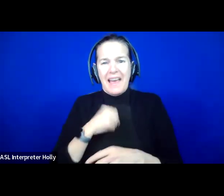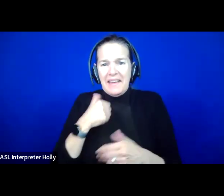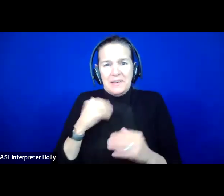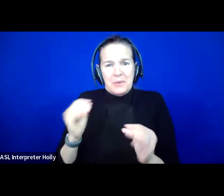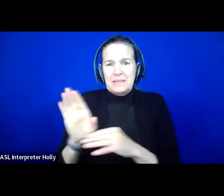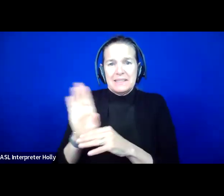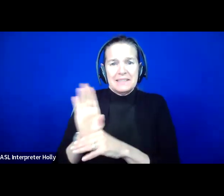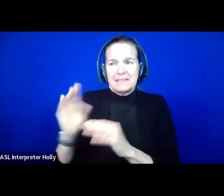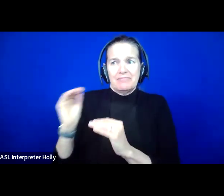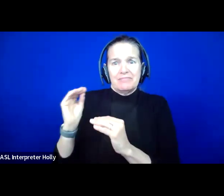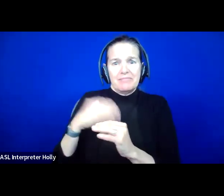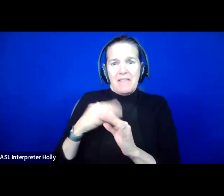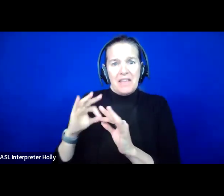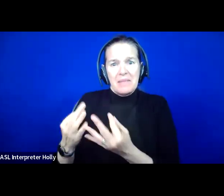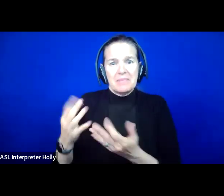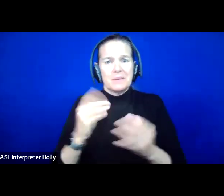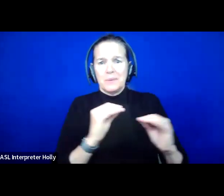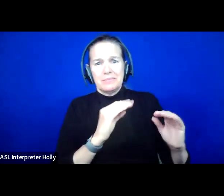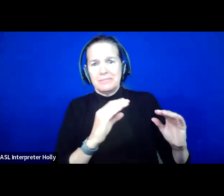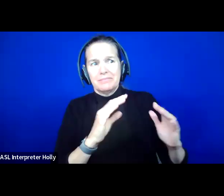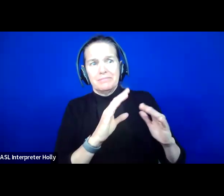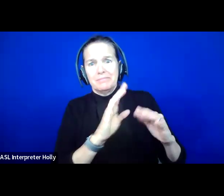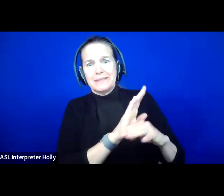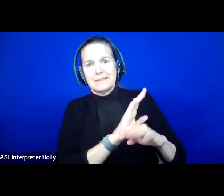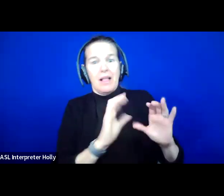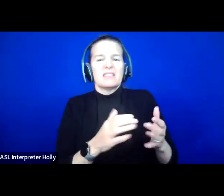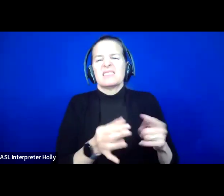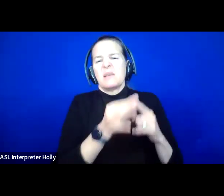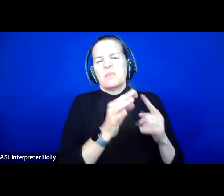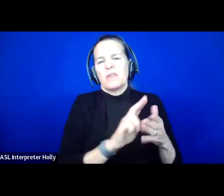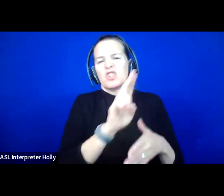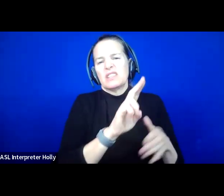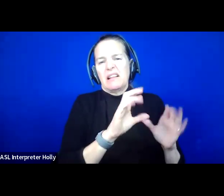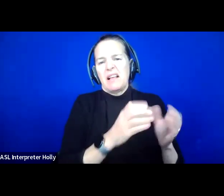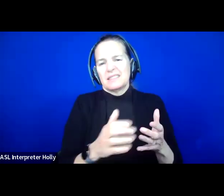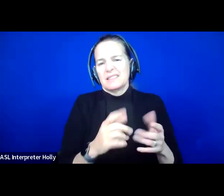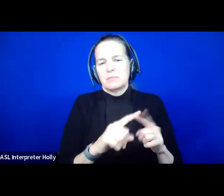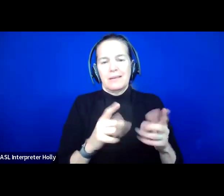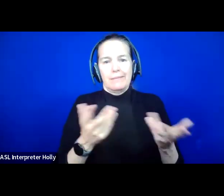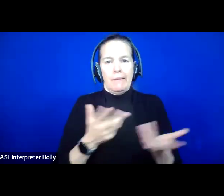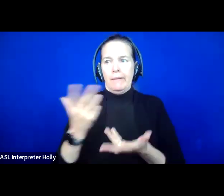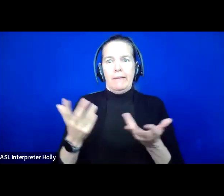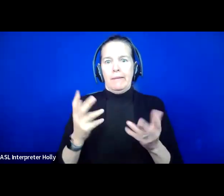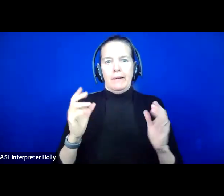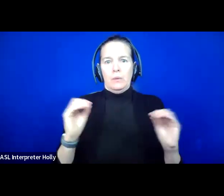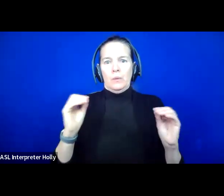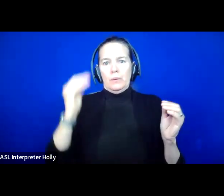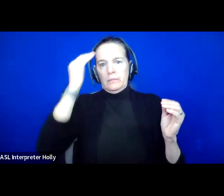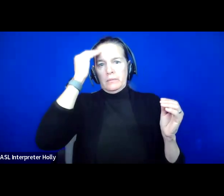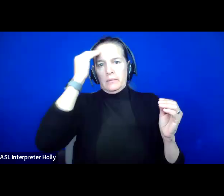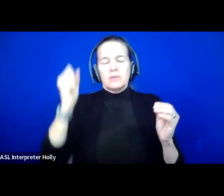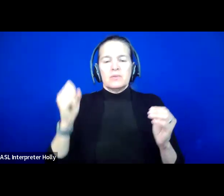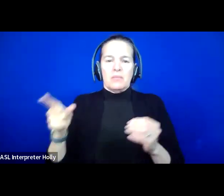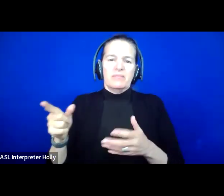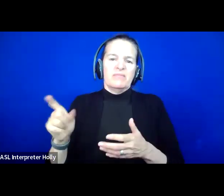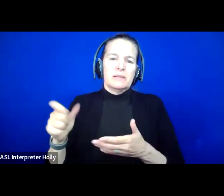receive that education outside of the classes I was taught in university. So I needed support in that space. And so they held me accountable. Did